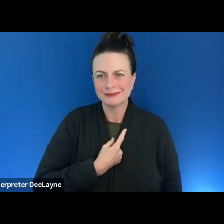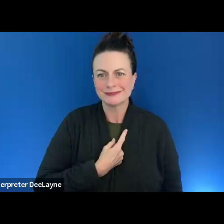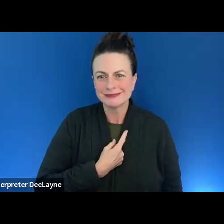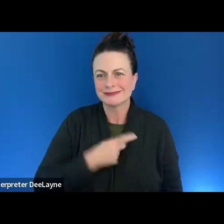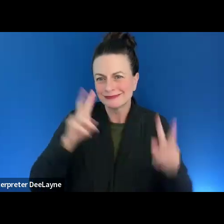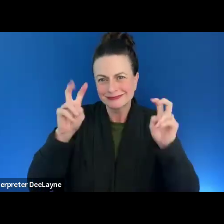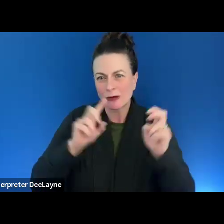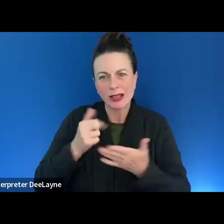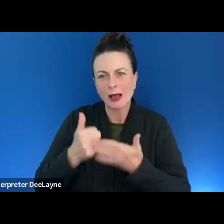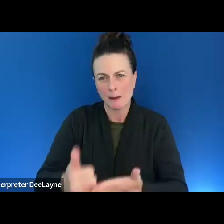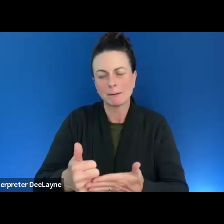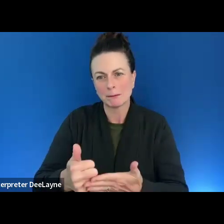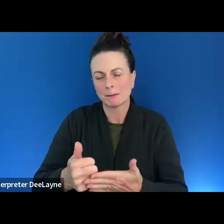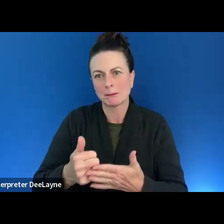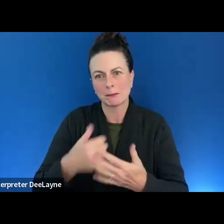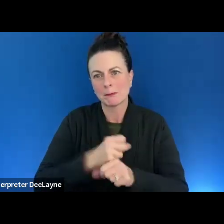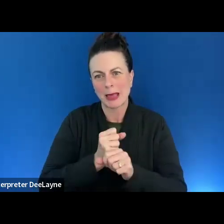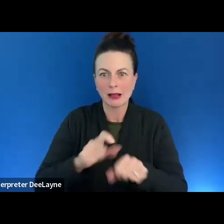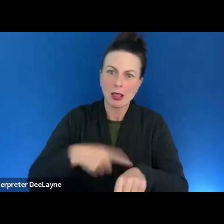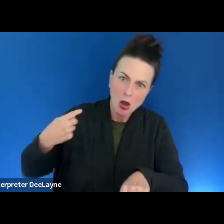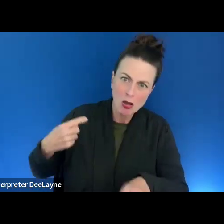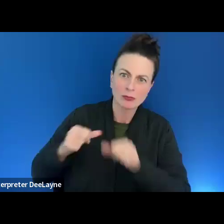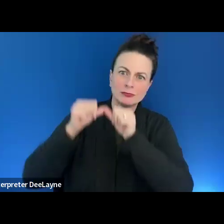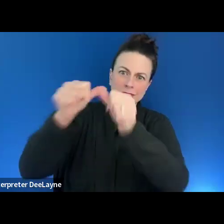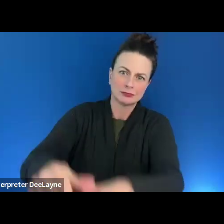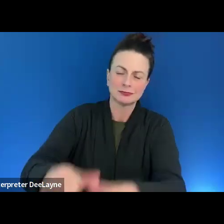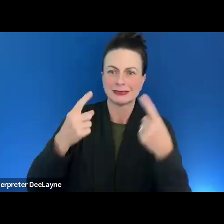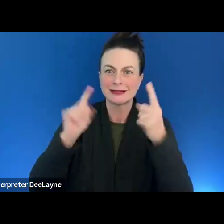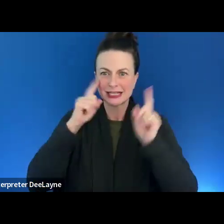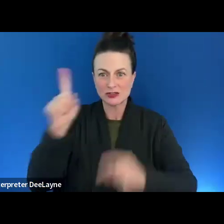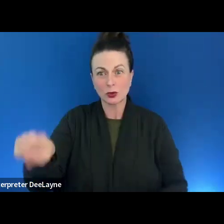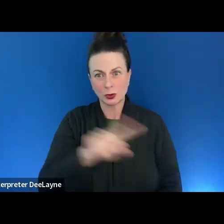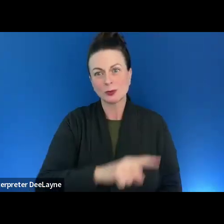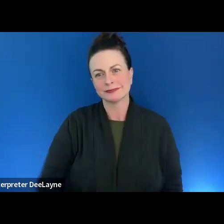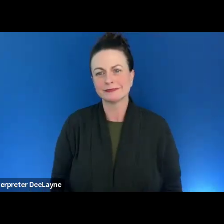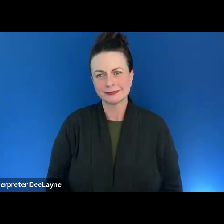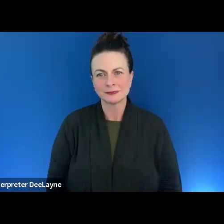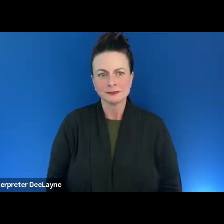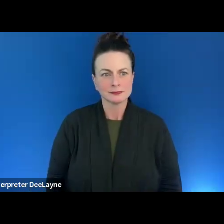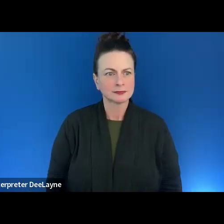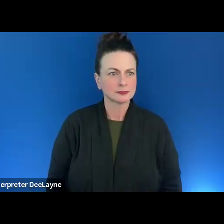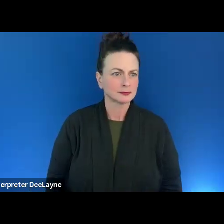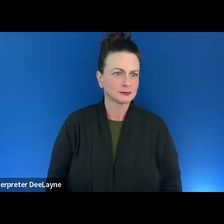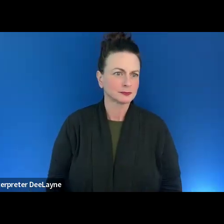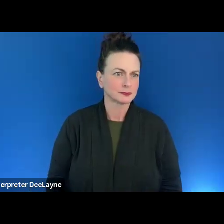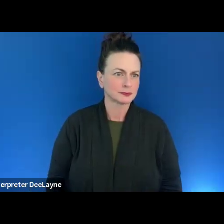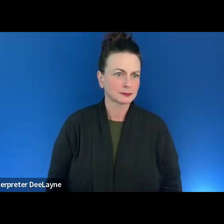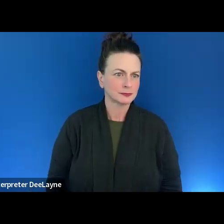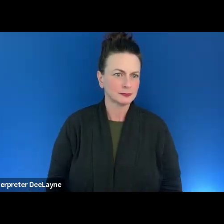process really is going to help you make this a long term success for you if it's what you choose.